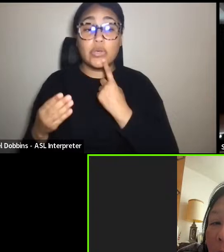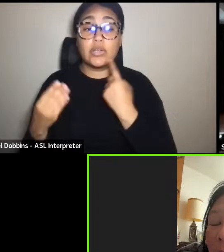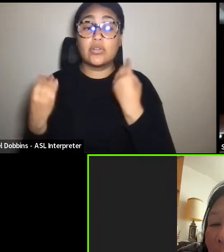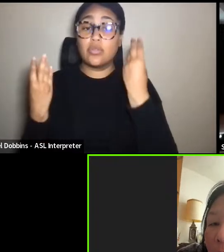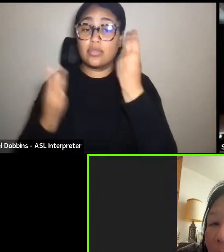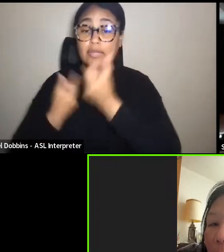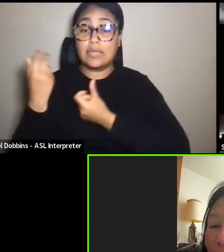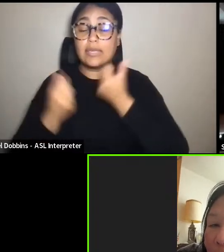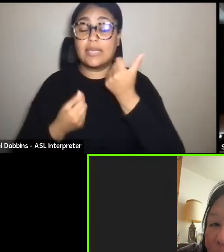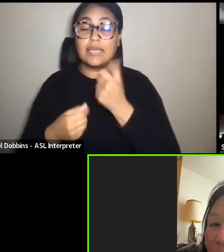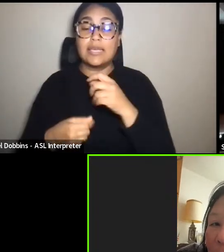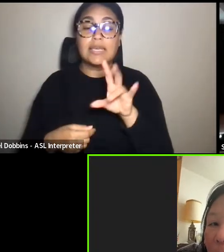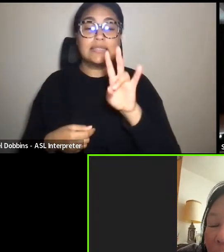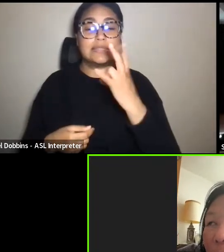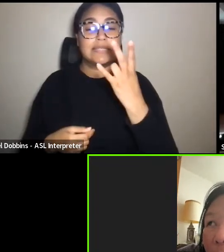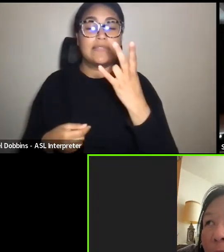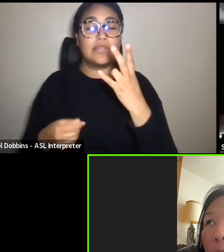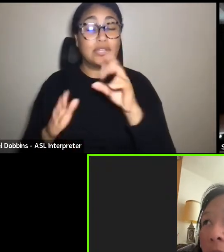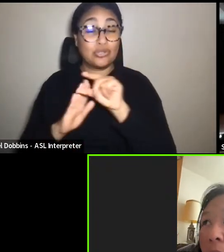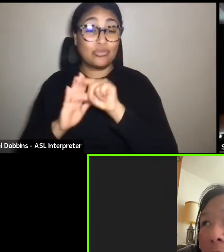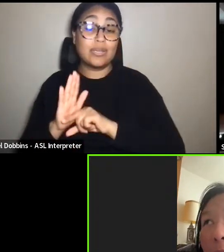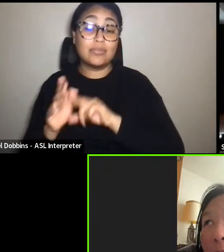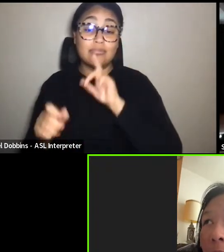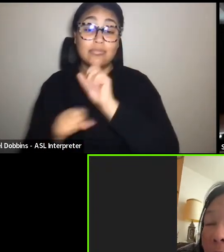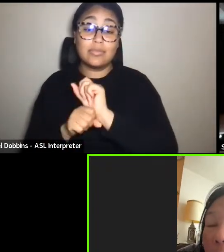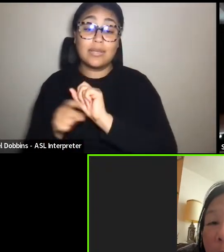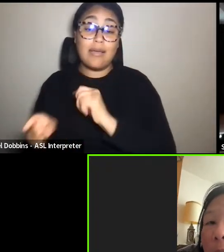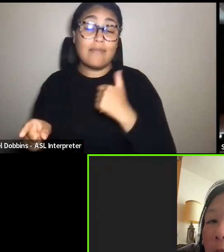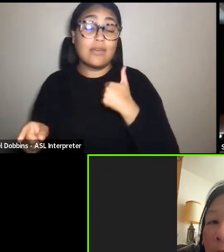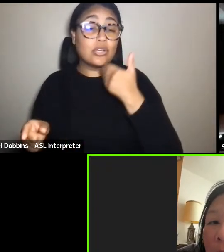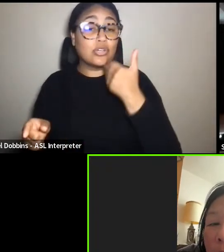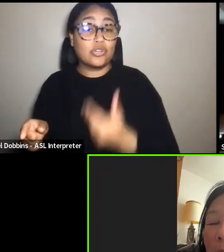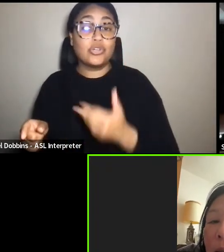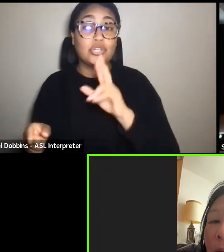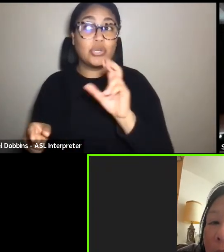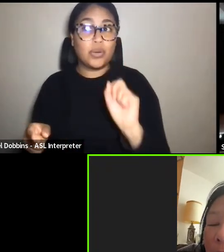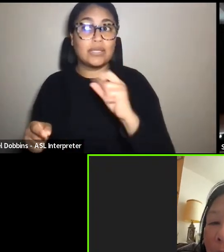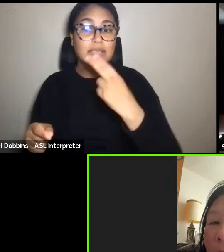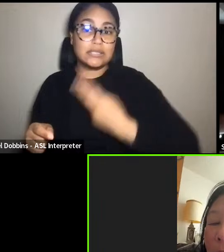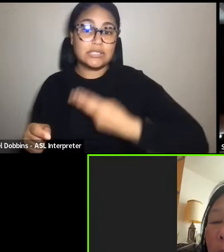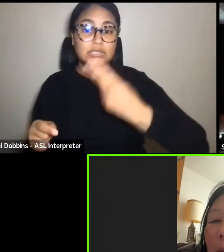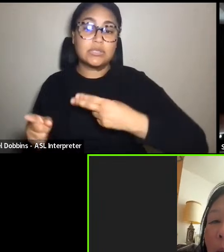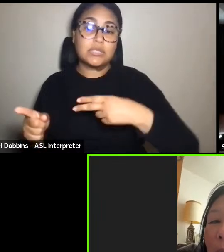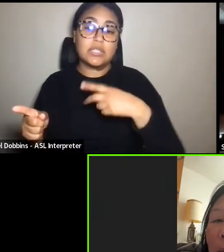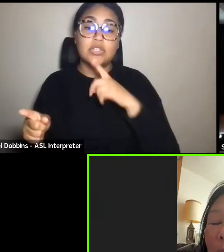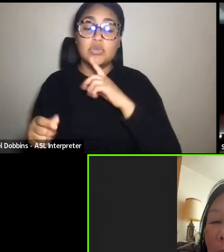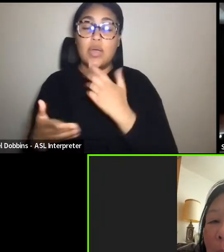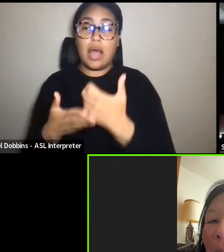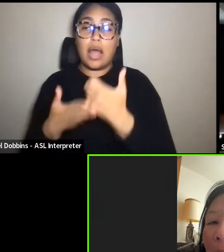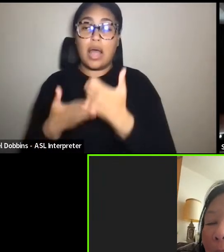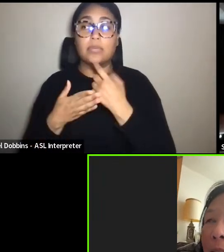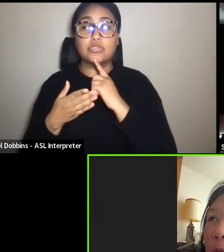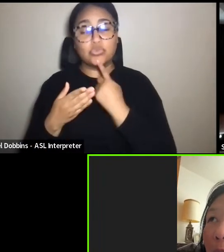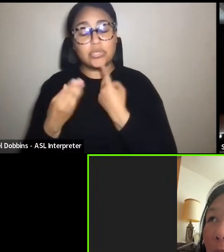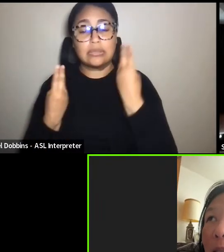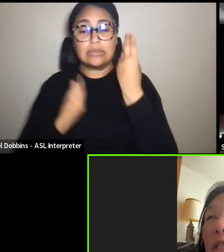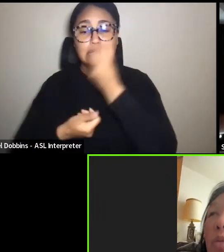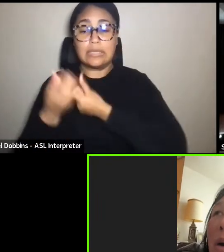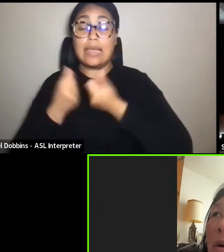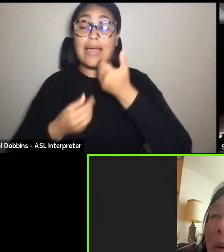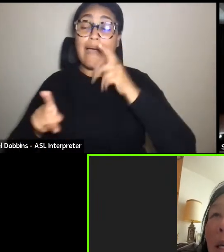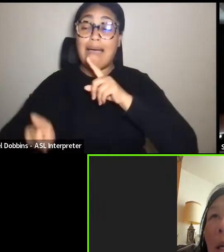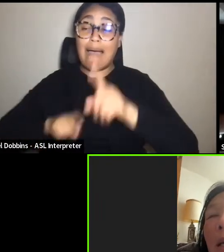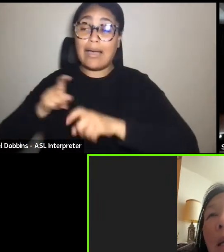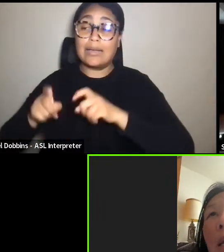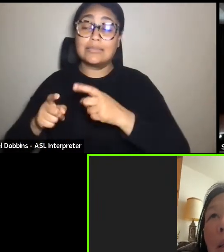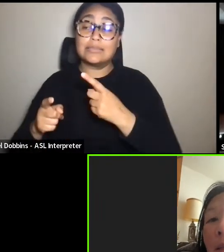grade. Um, and I had a really good, U.S. history teacher that taught us how to think critically, and ask the right questions